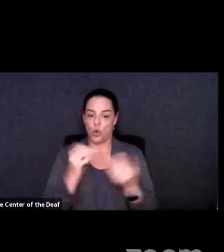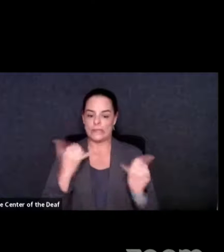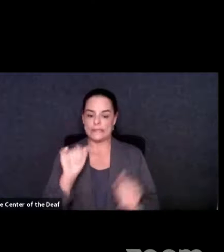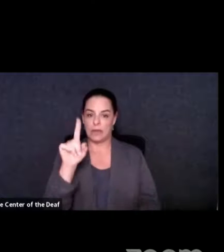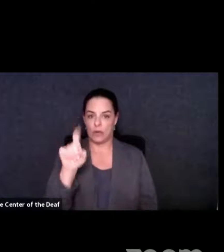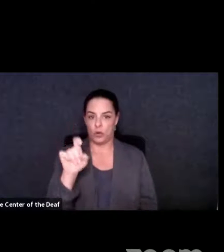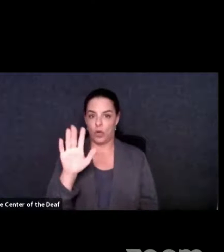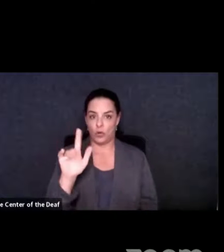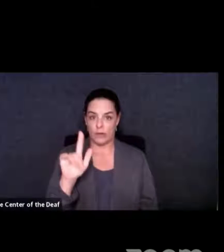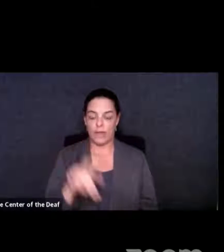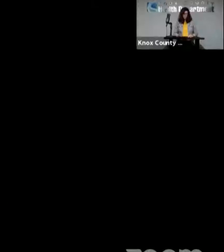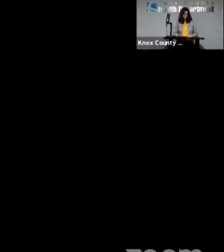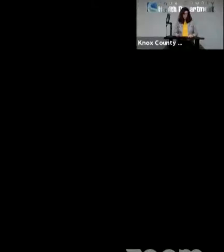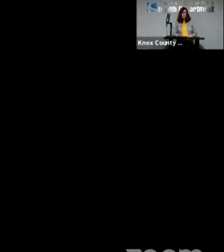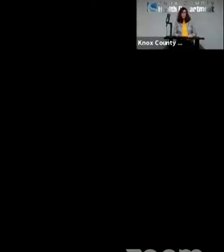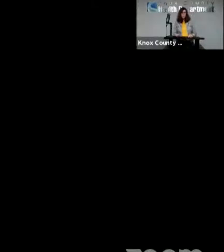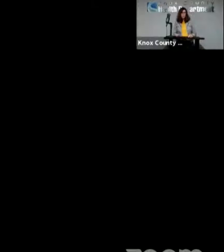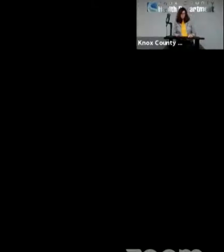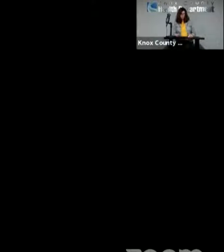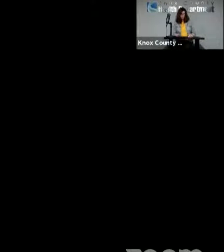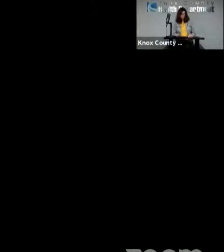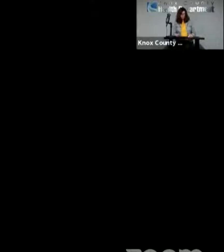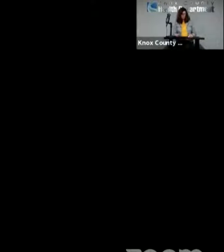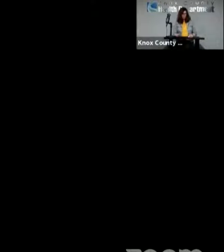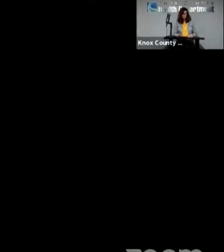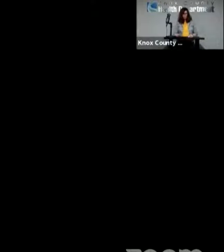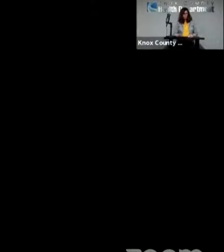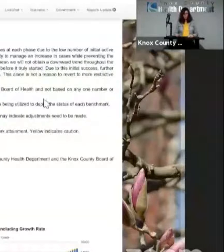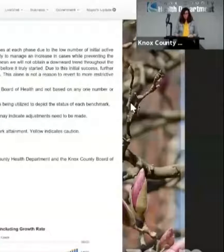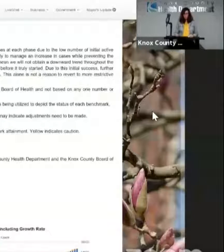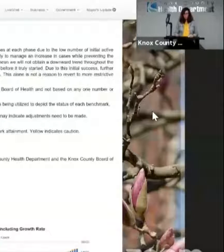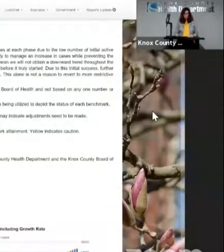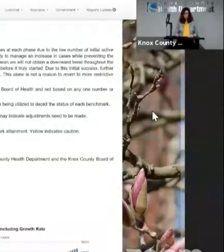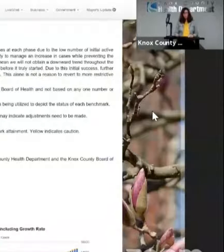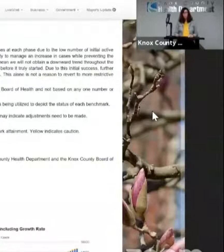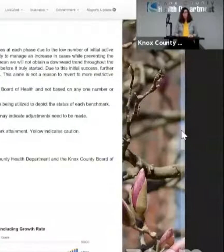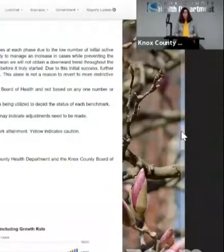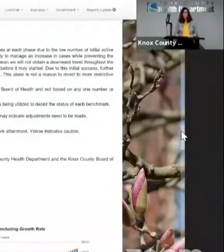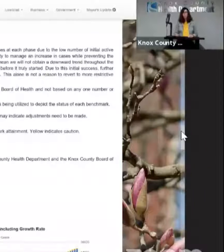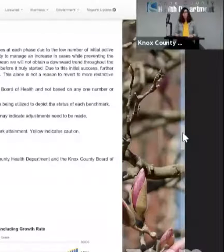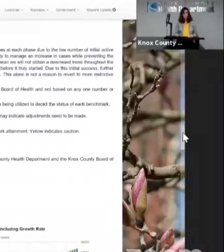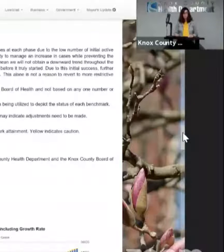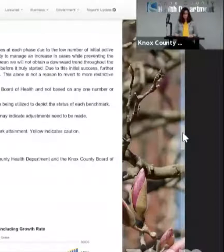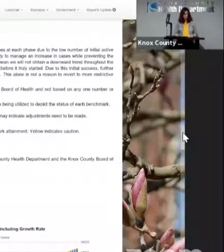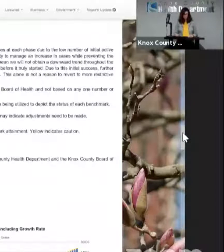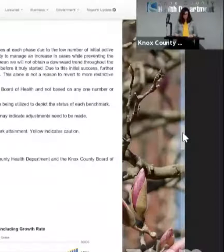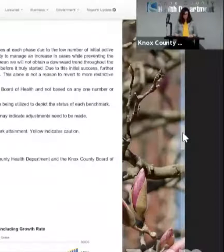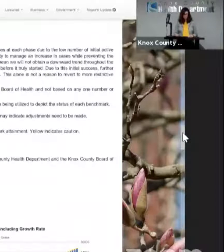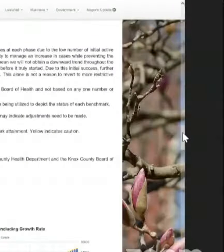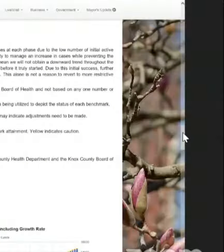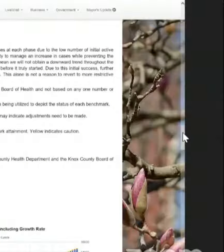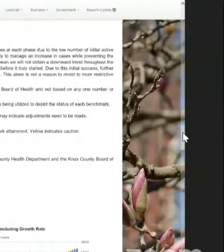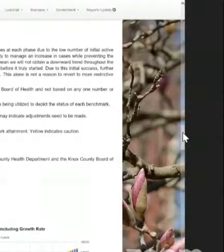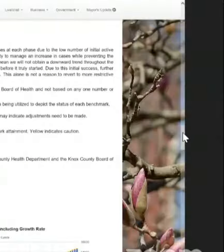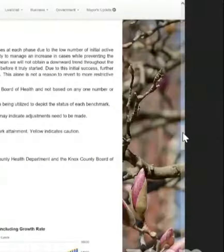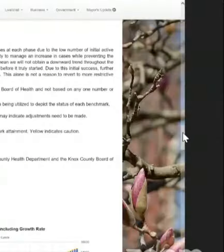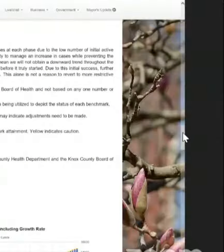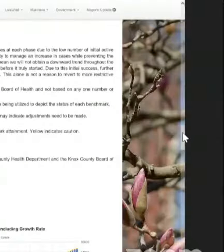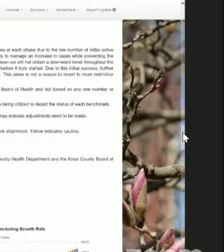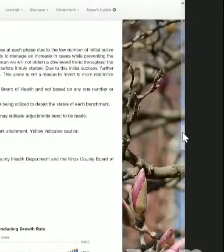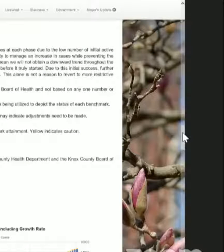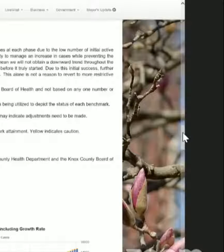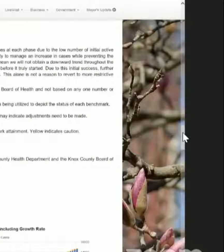we'll transition to the benchmarks. As a reminder, for the majority of our benchmarks, what we want to see is